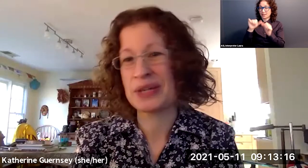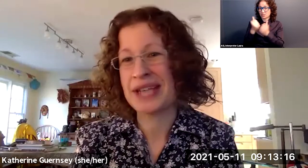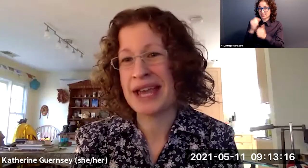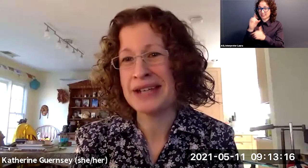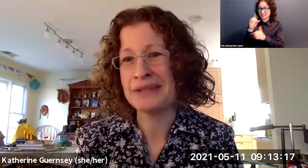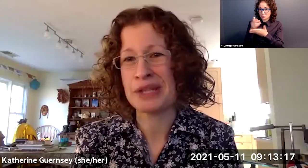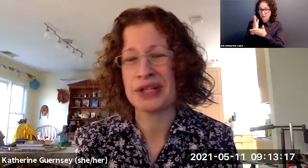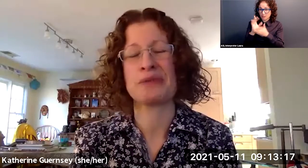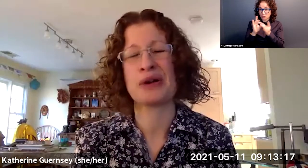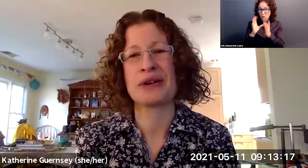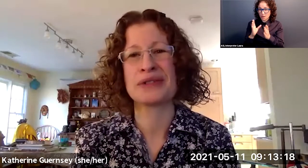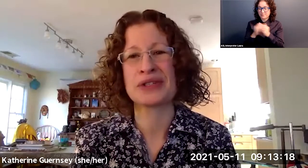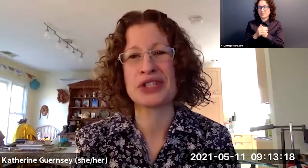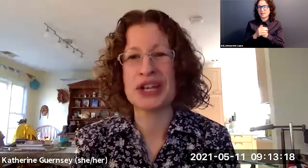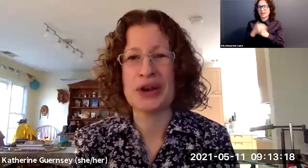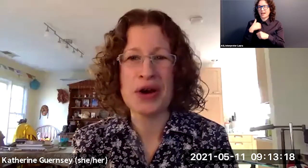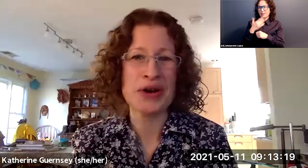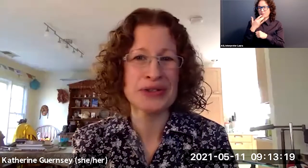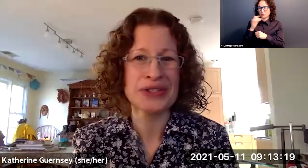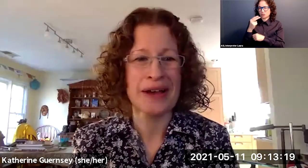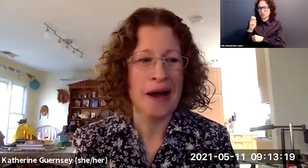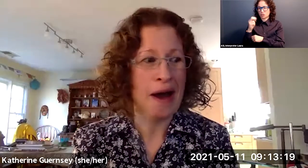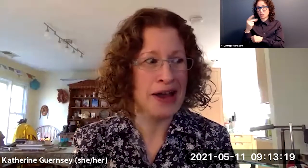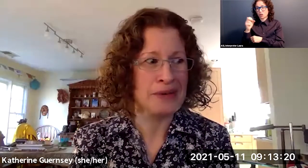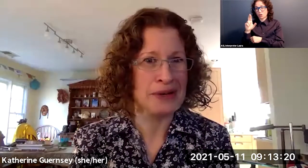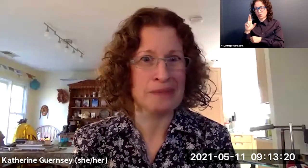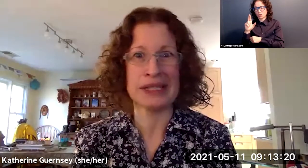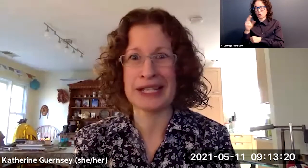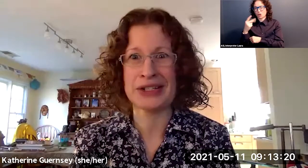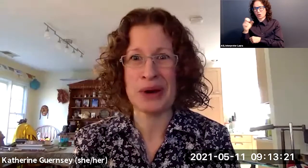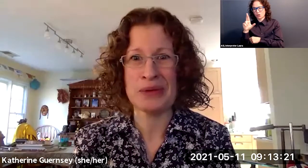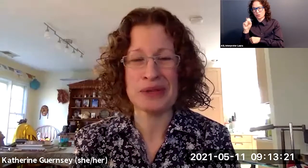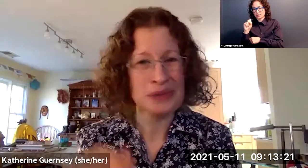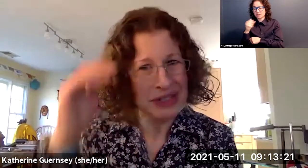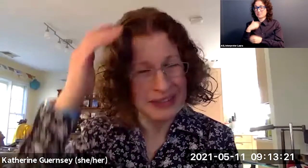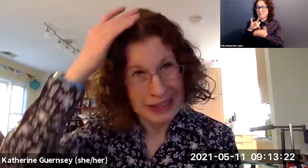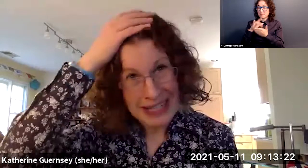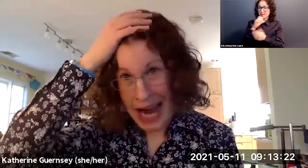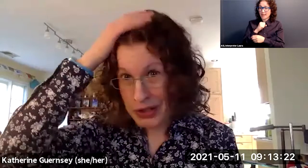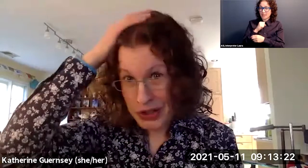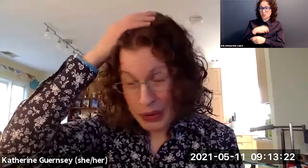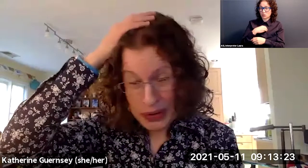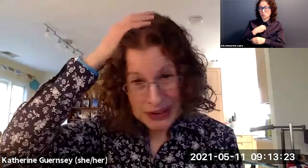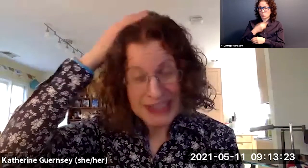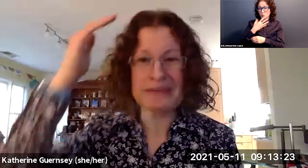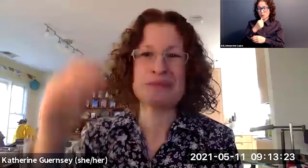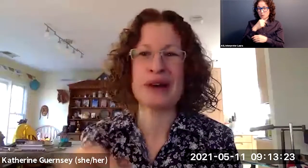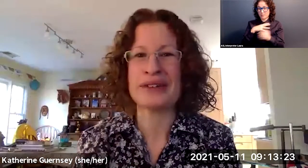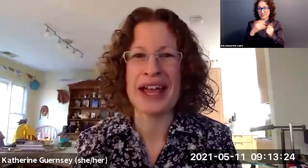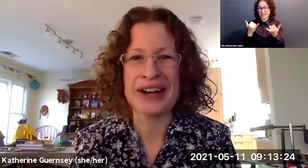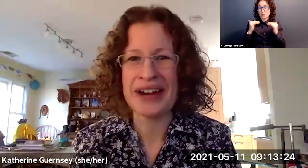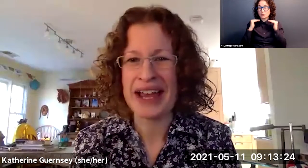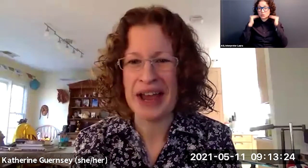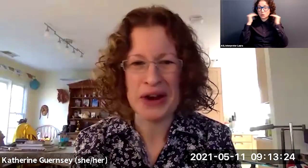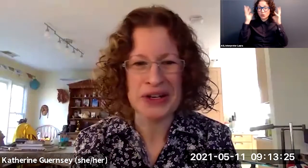at USAID. My gender pronouns are she, her, hers. I am a middle-aged white woman with now short, curly